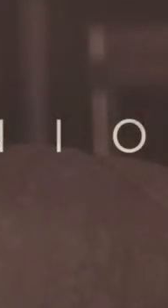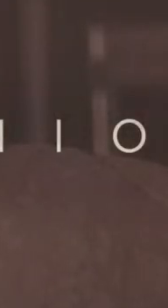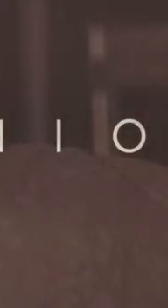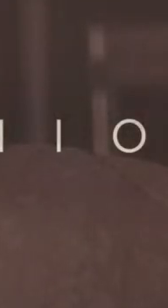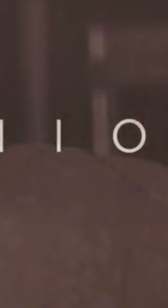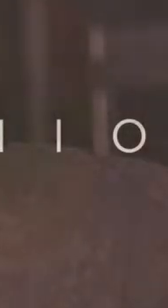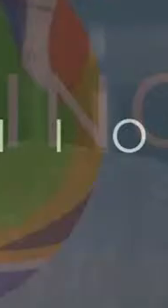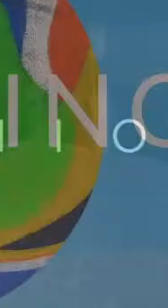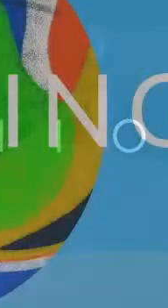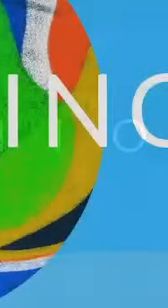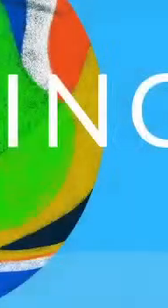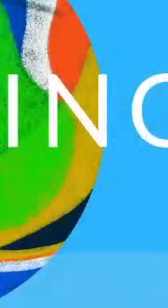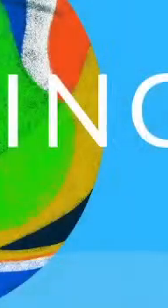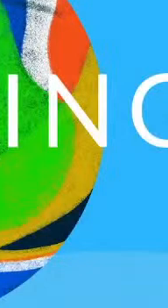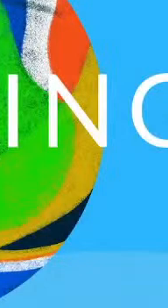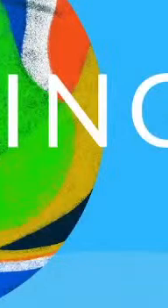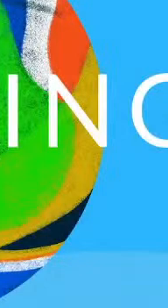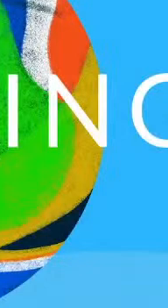thanks